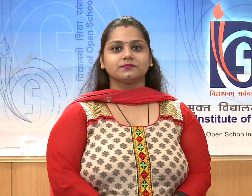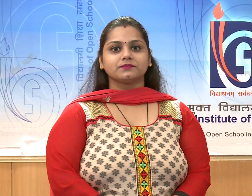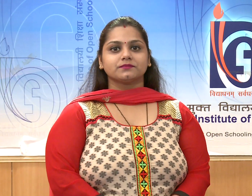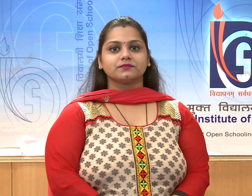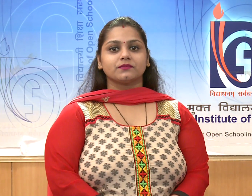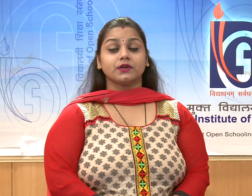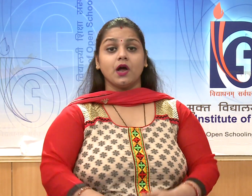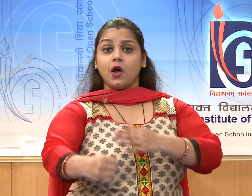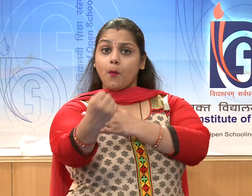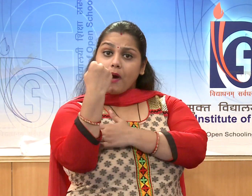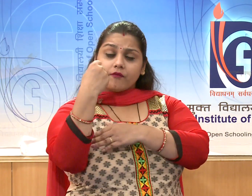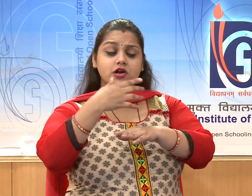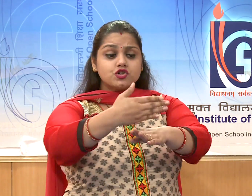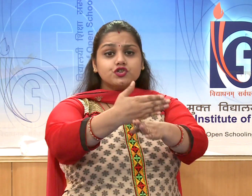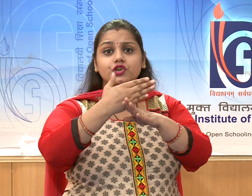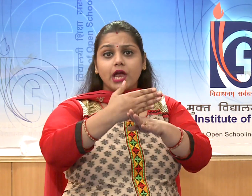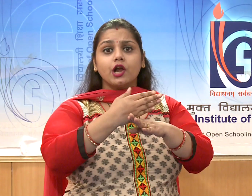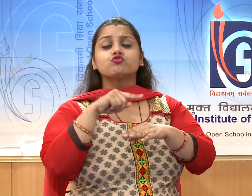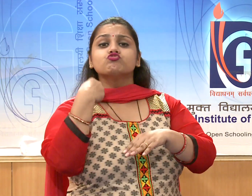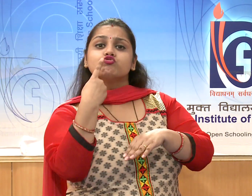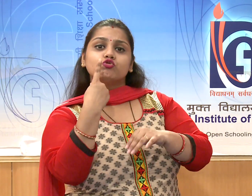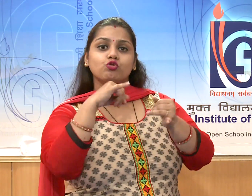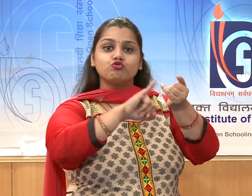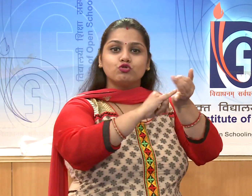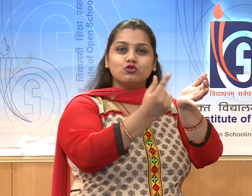power was shared between the Sultan